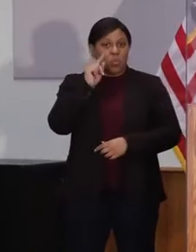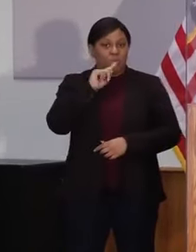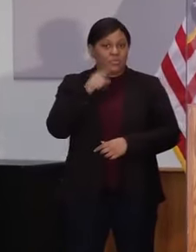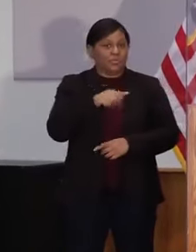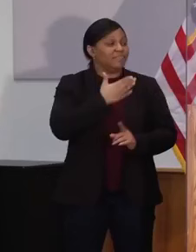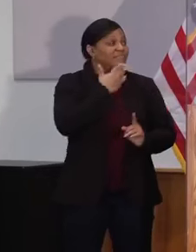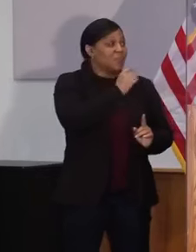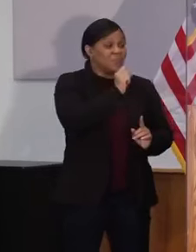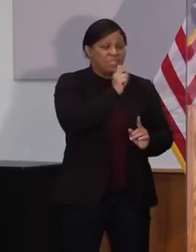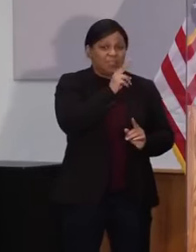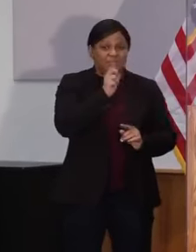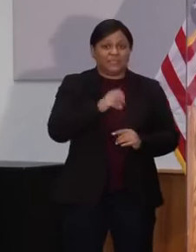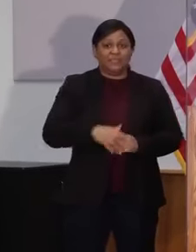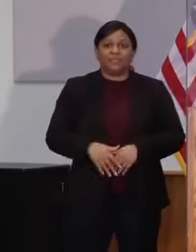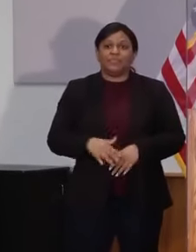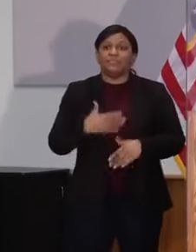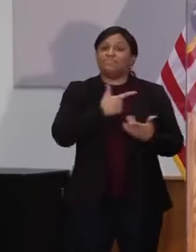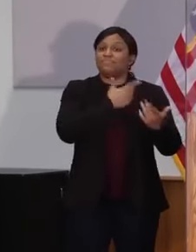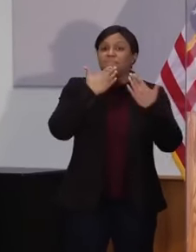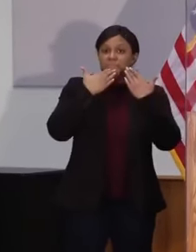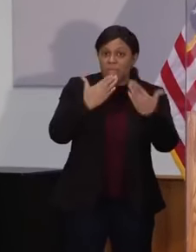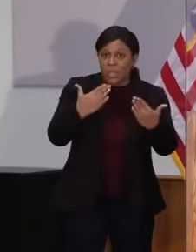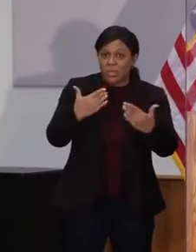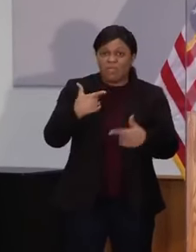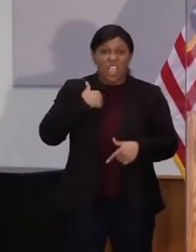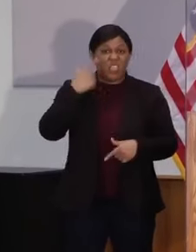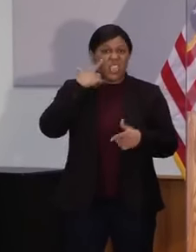Well, thank you to our speakers. I think that lays out where we're at.